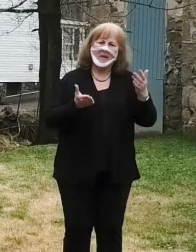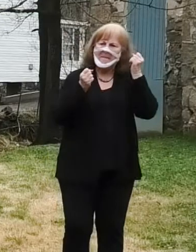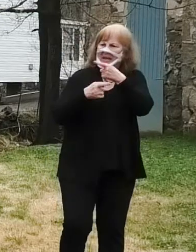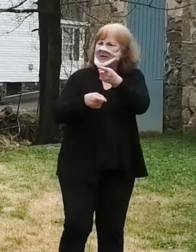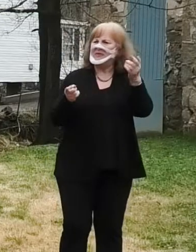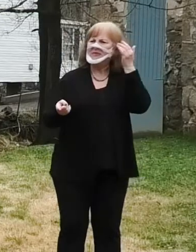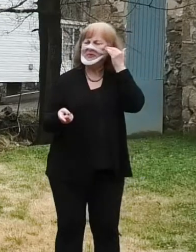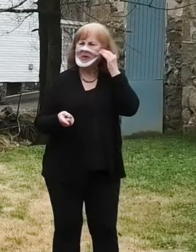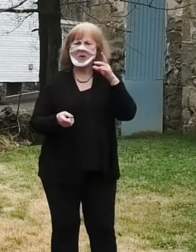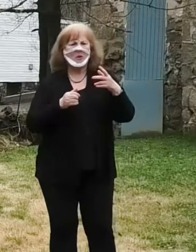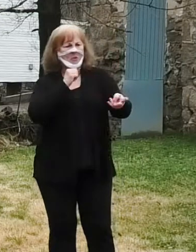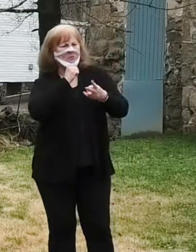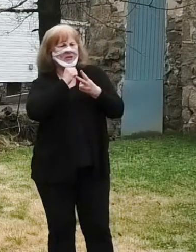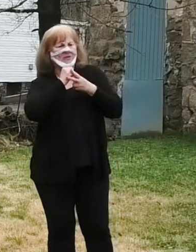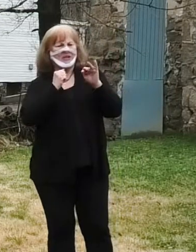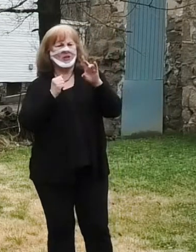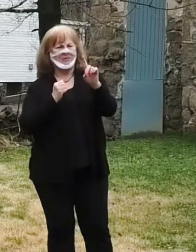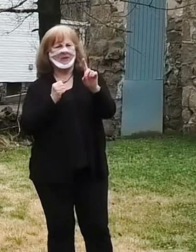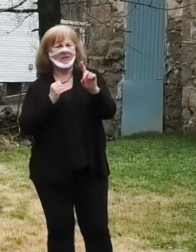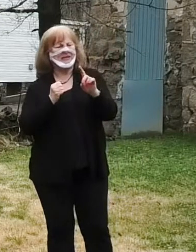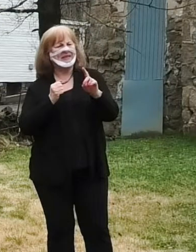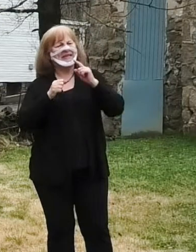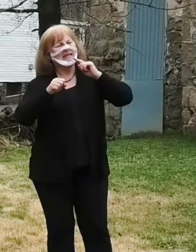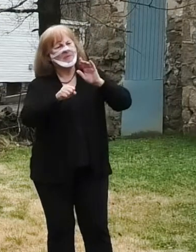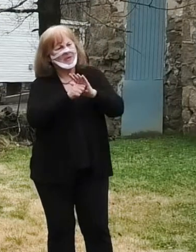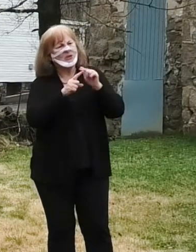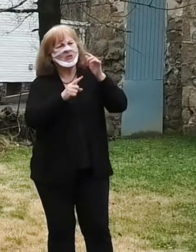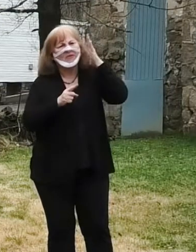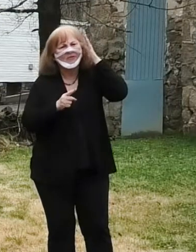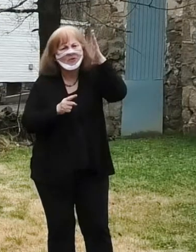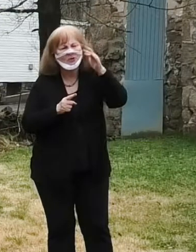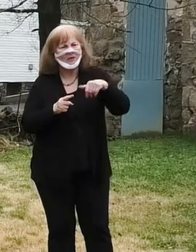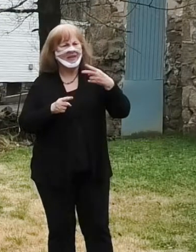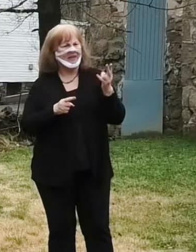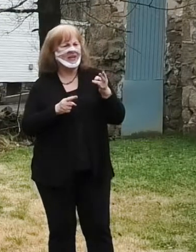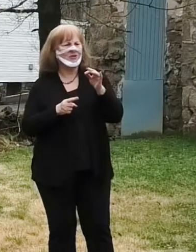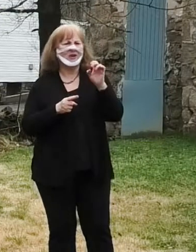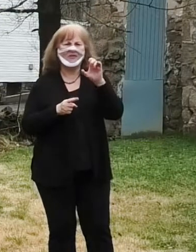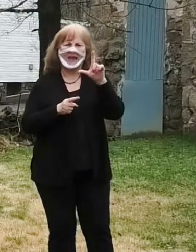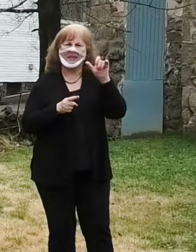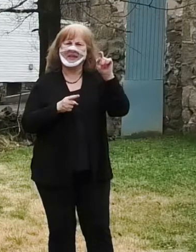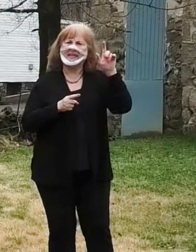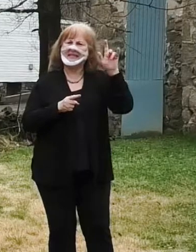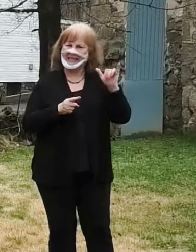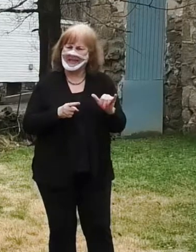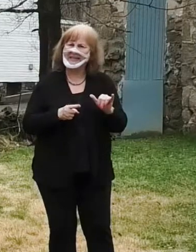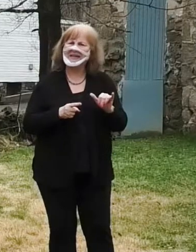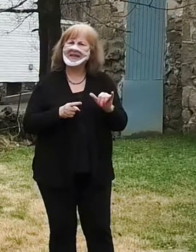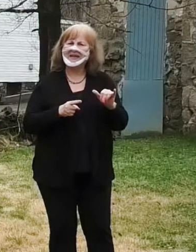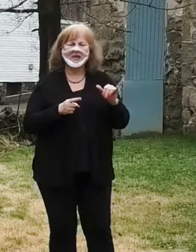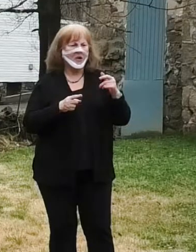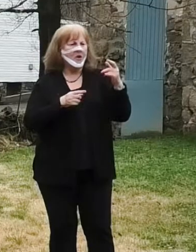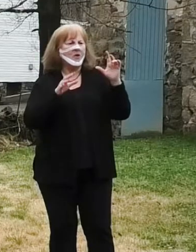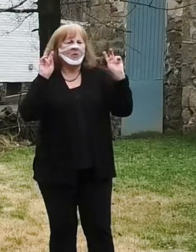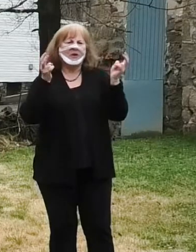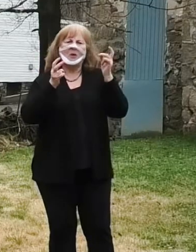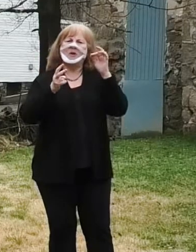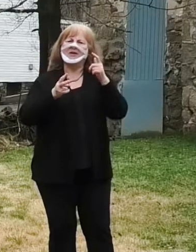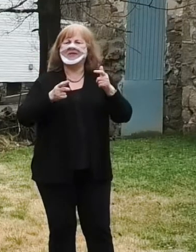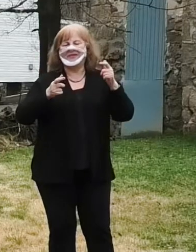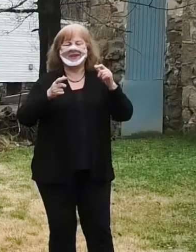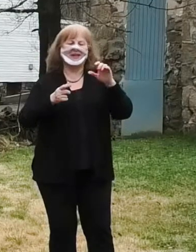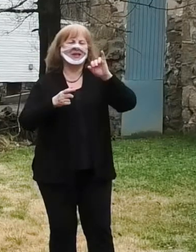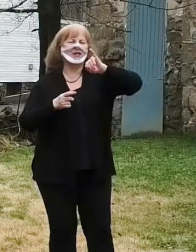Preservation Maryland has been committed to the future and the history of Ellicott City, what we've often referred to as one of the